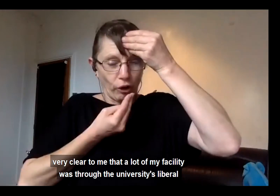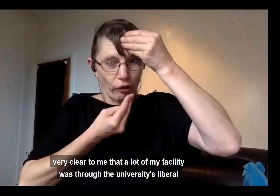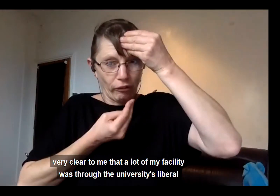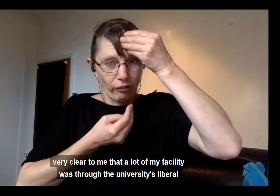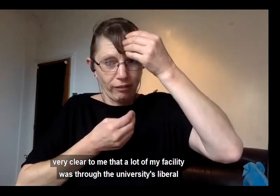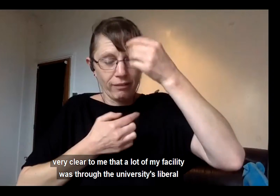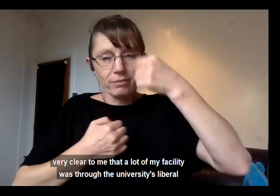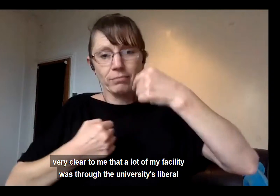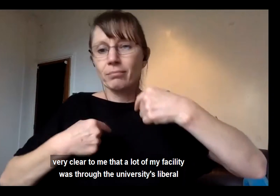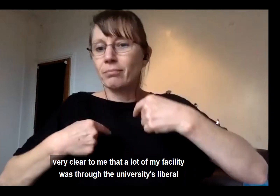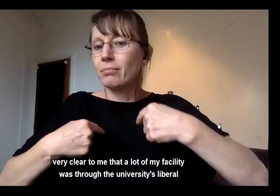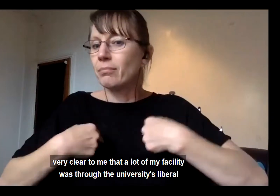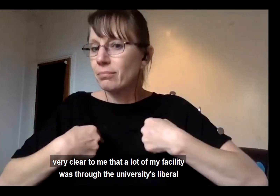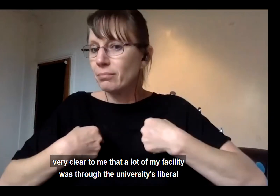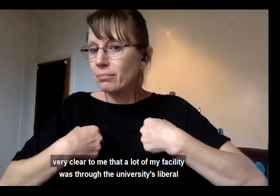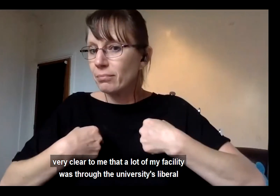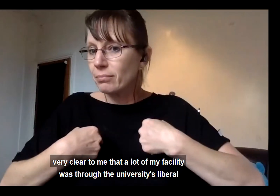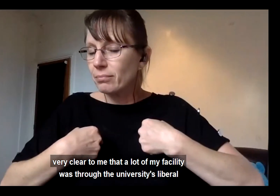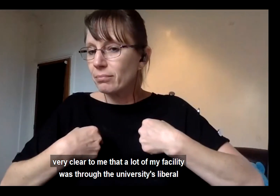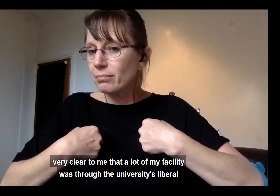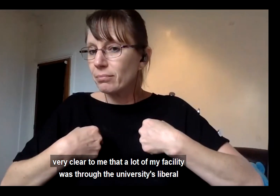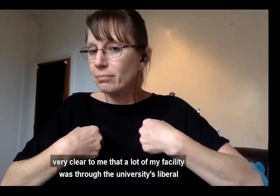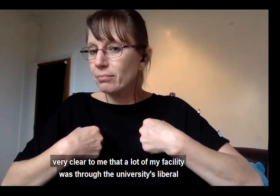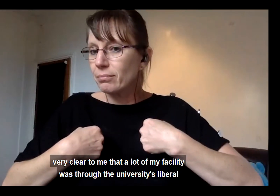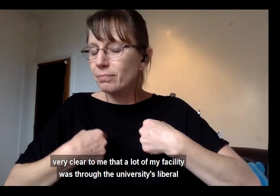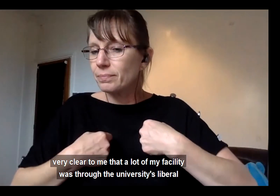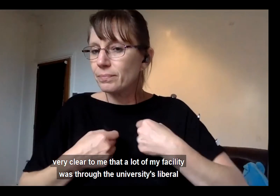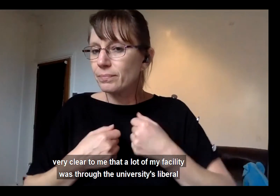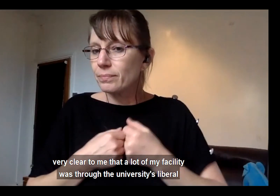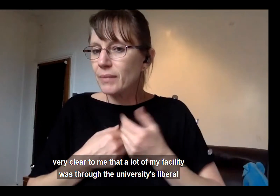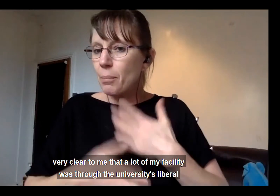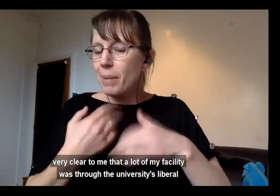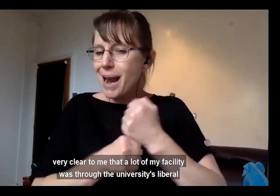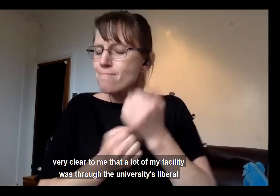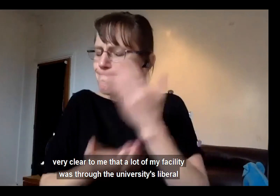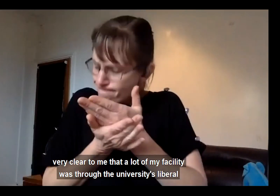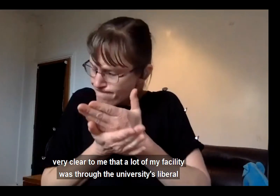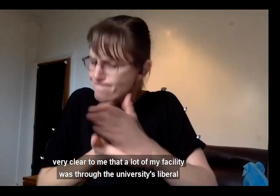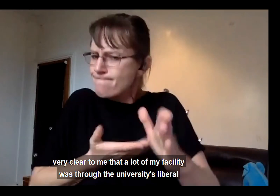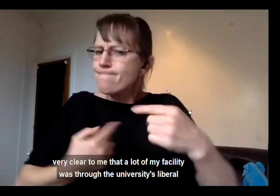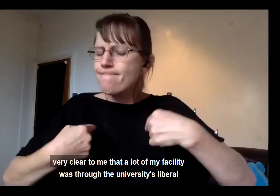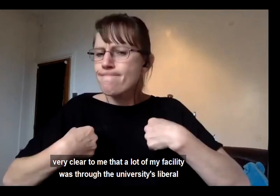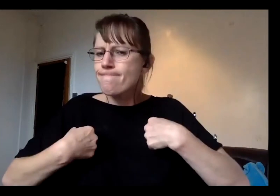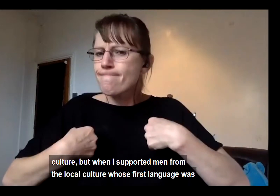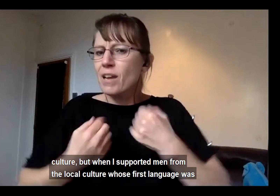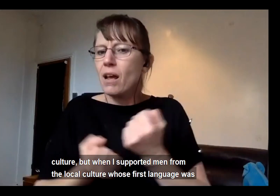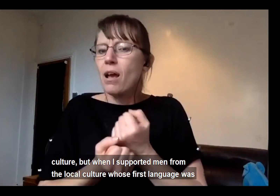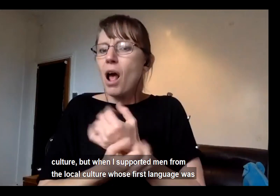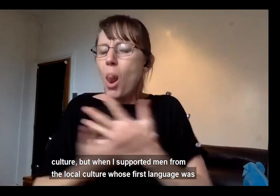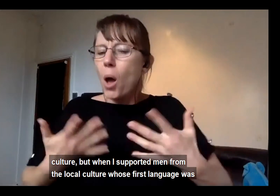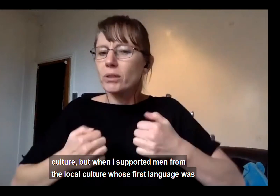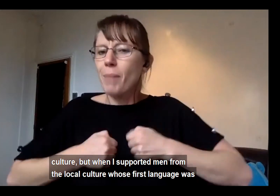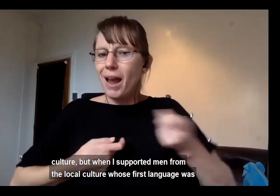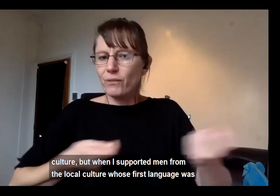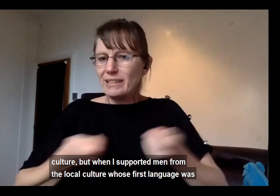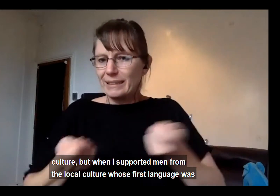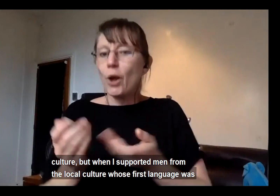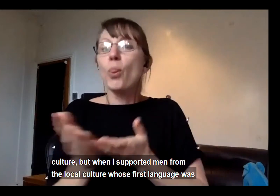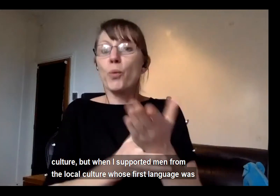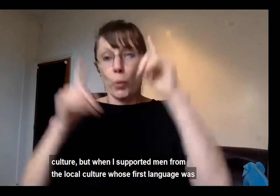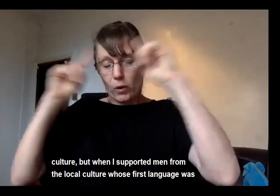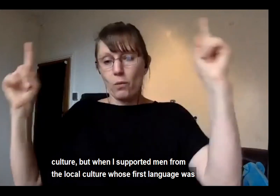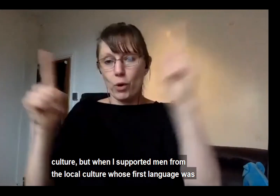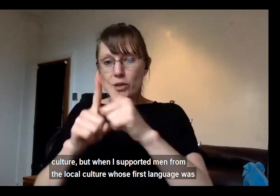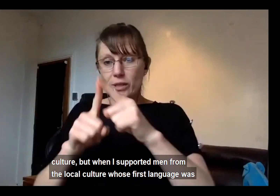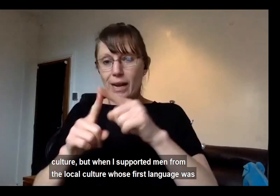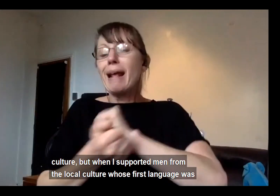it became very clear to me that a lot of my facility was through the university's liberal culture. But when